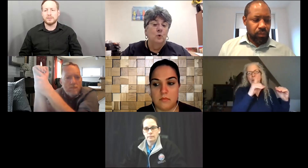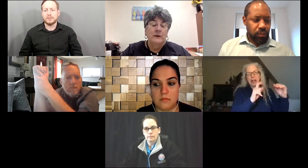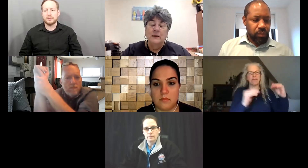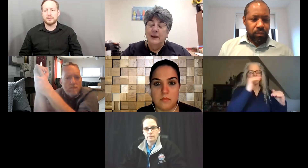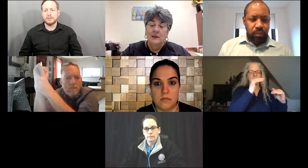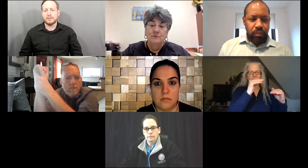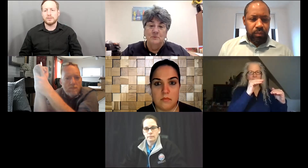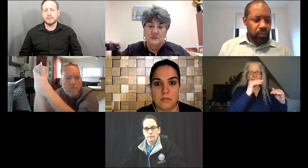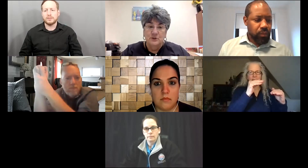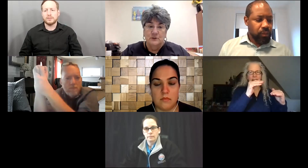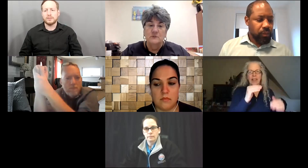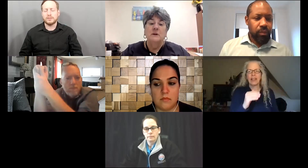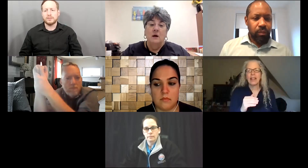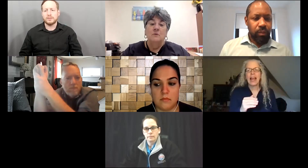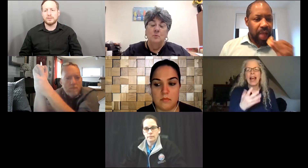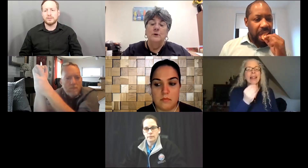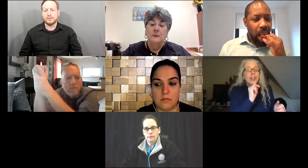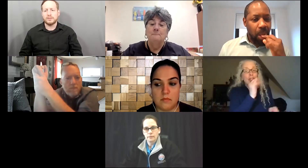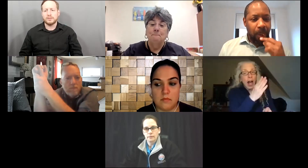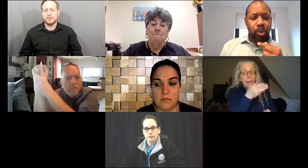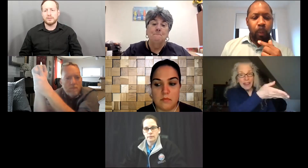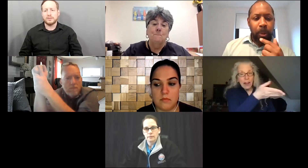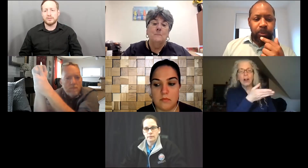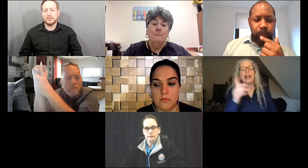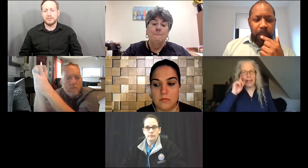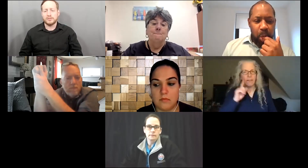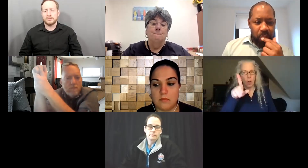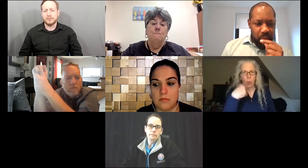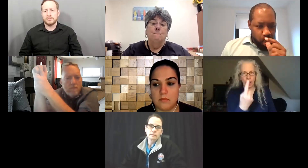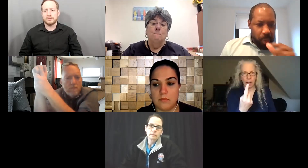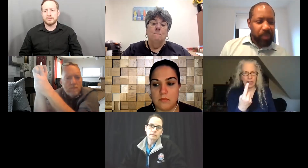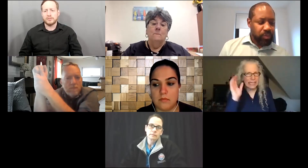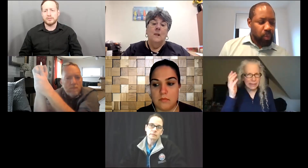Not working in any of the positions, but on the board.